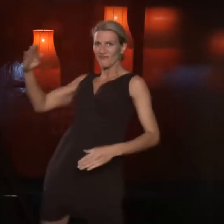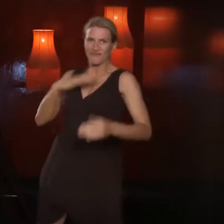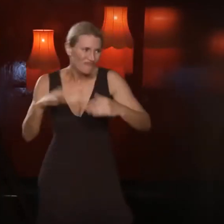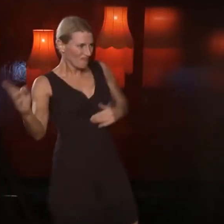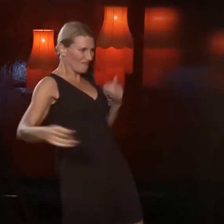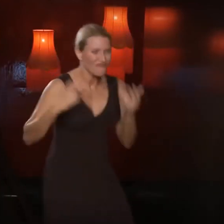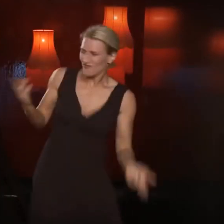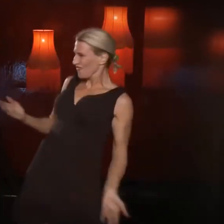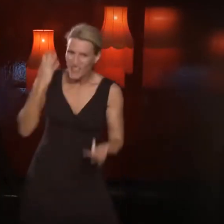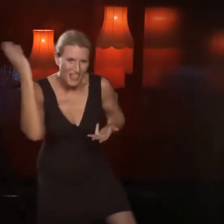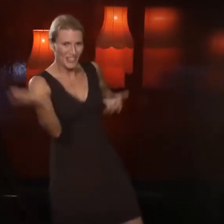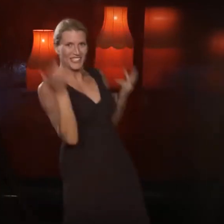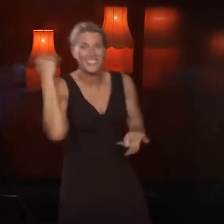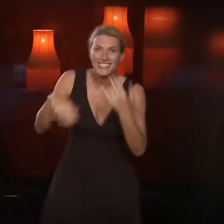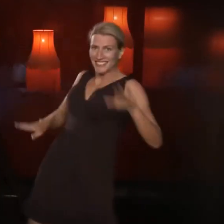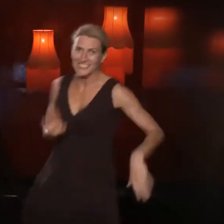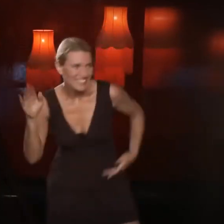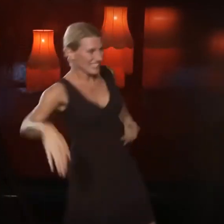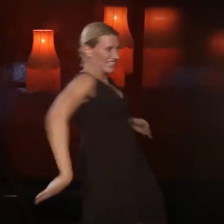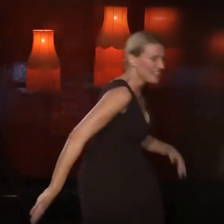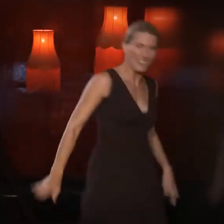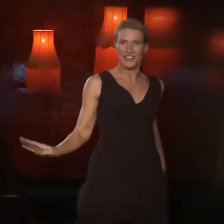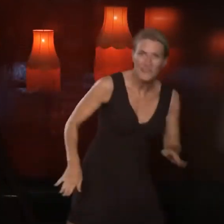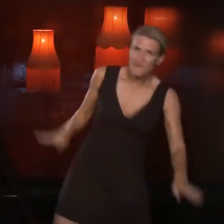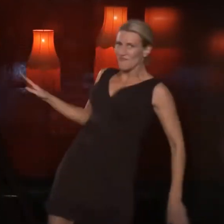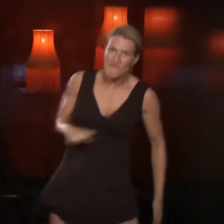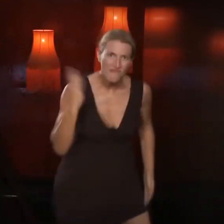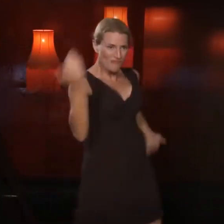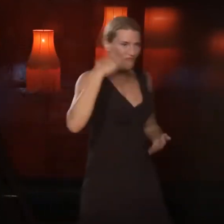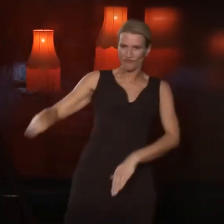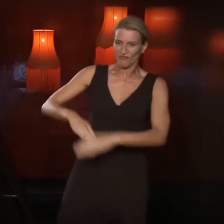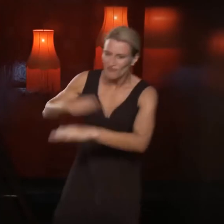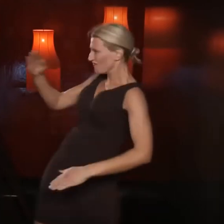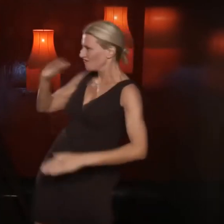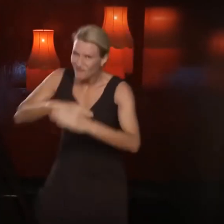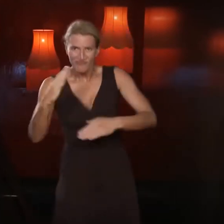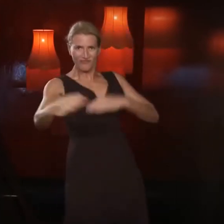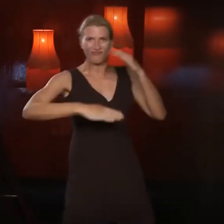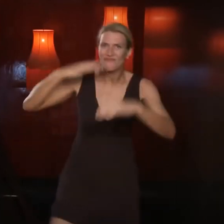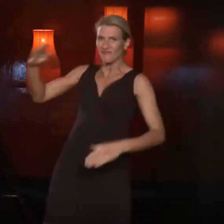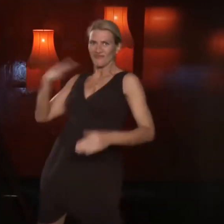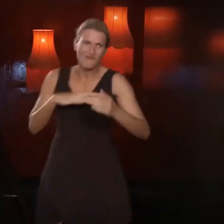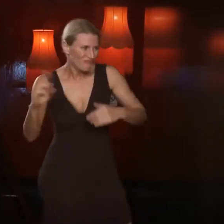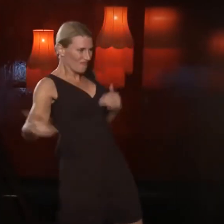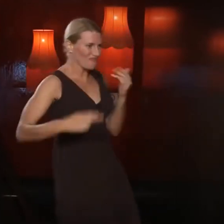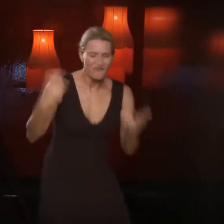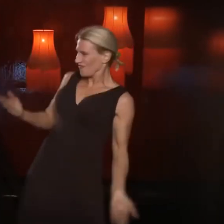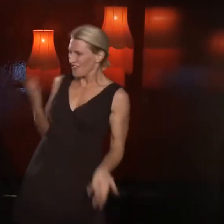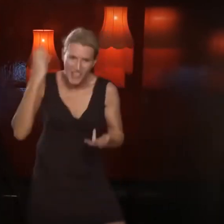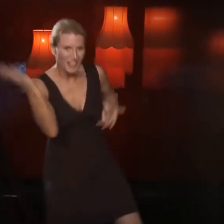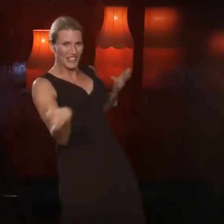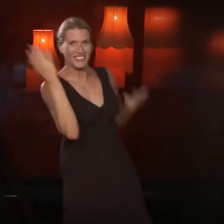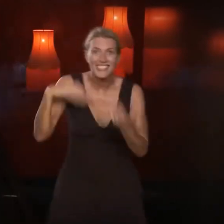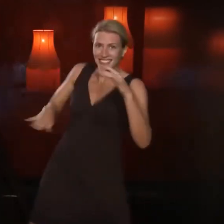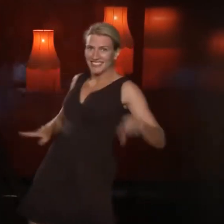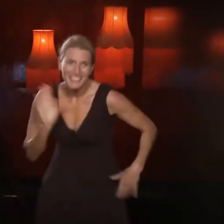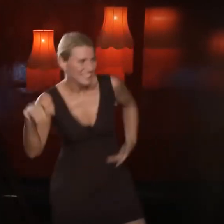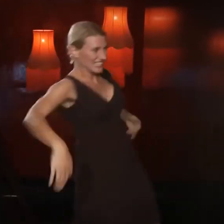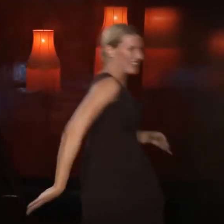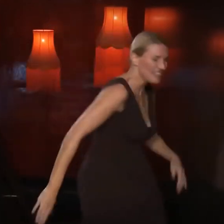playing. What you be saying, this shit ain't good. I'ma take a bath like a snapback when I rap that. When I rap fast with a backpack. Who the greatest on this time? Time to take out my time.